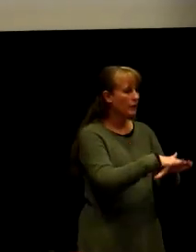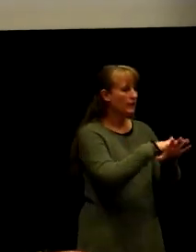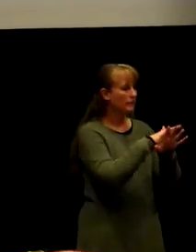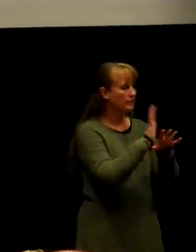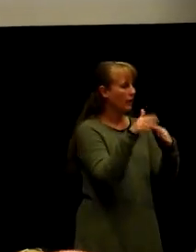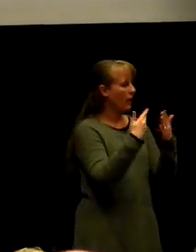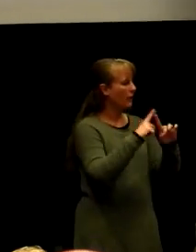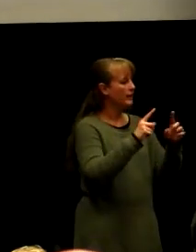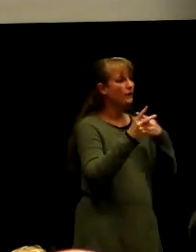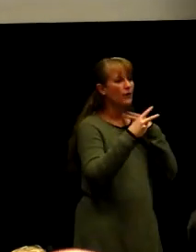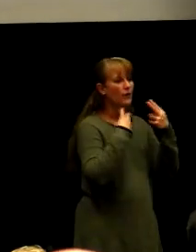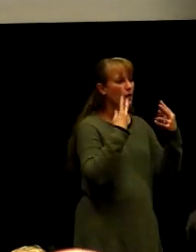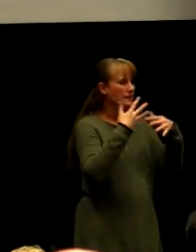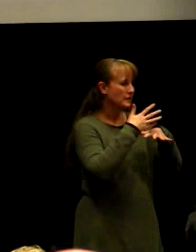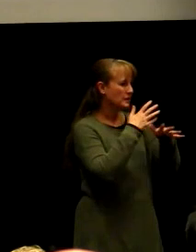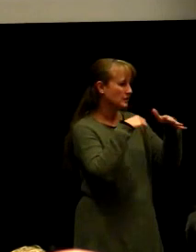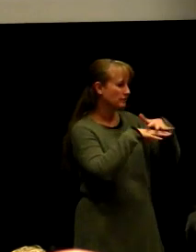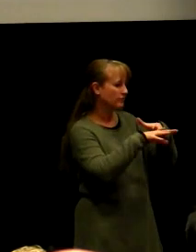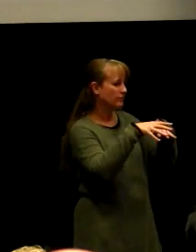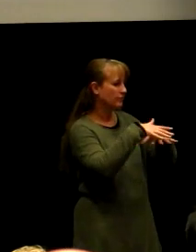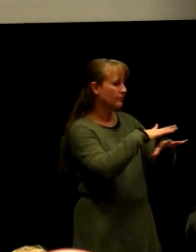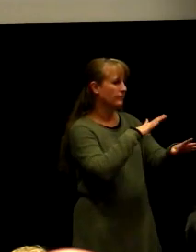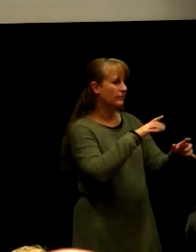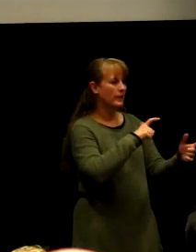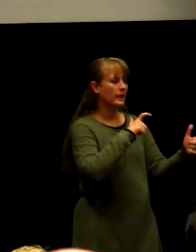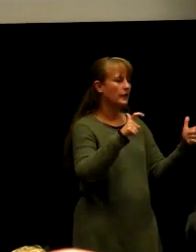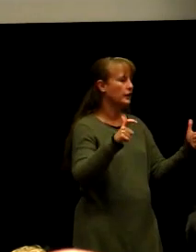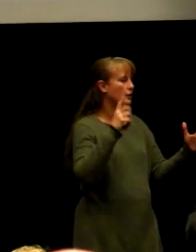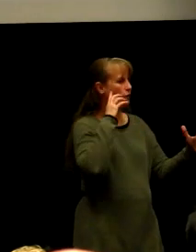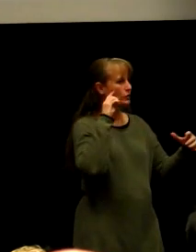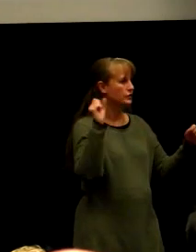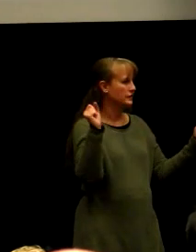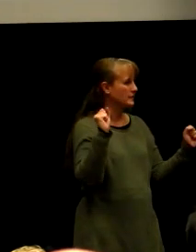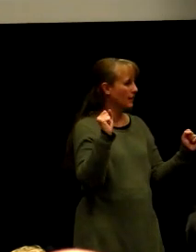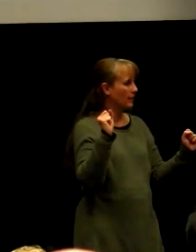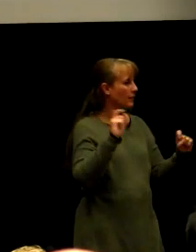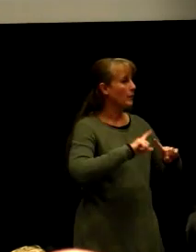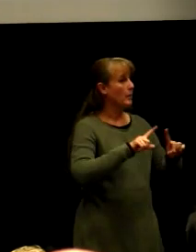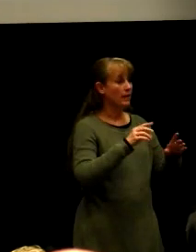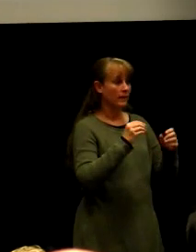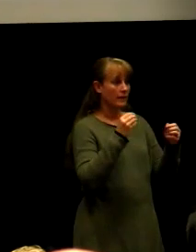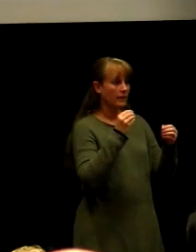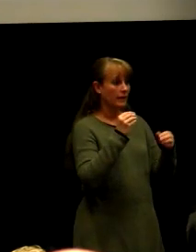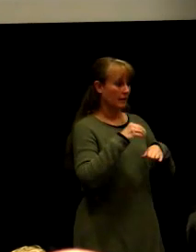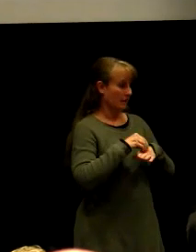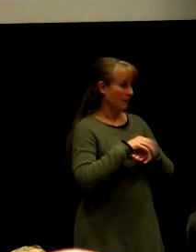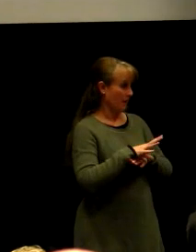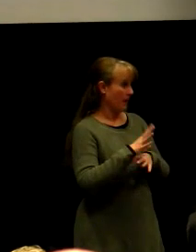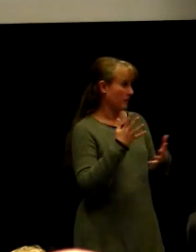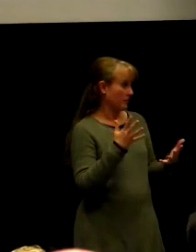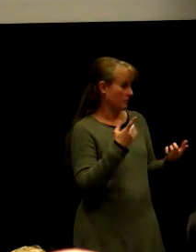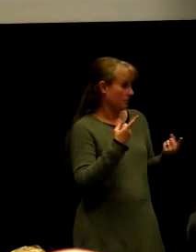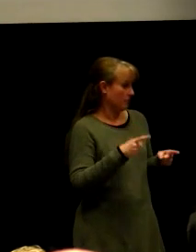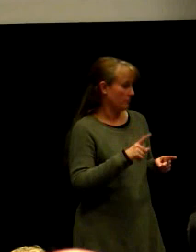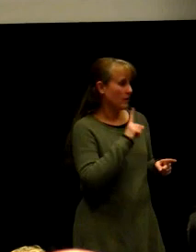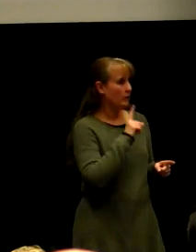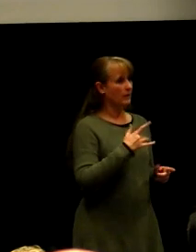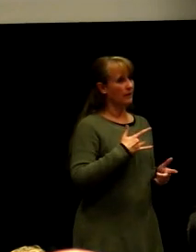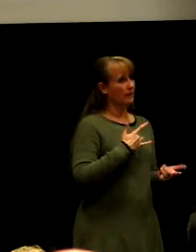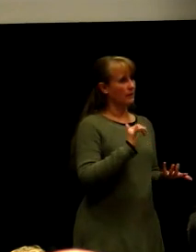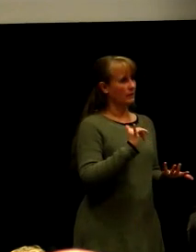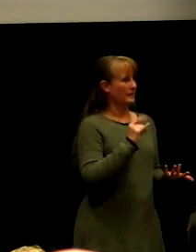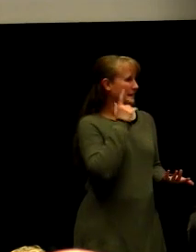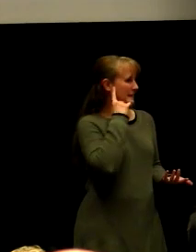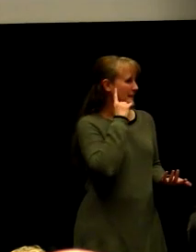voices in very intricate ways, creating masses of sound. But the effect is certainly that of some kind of, it